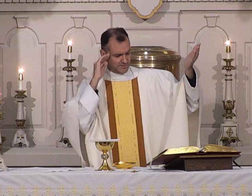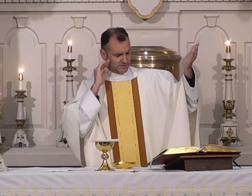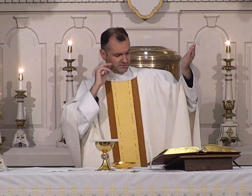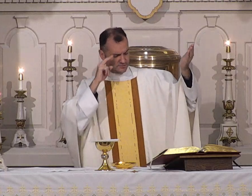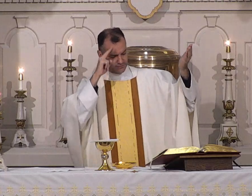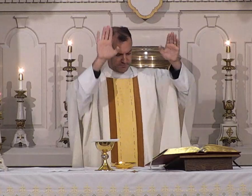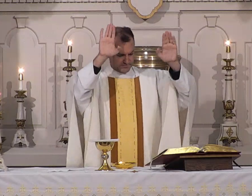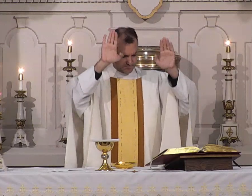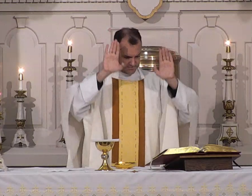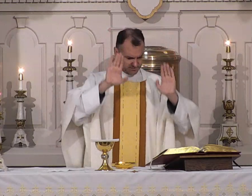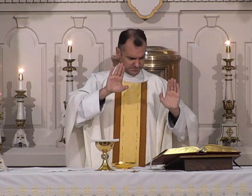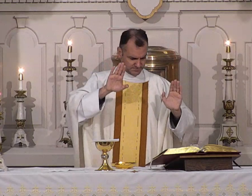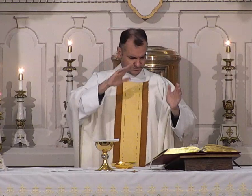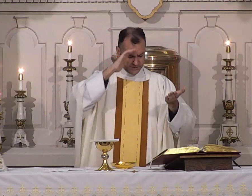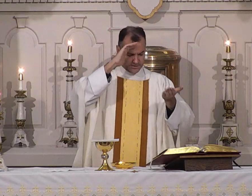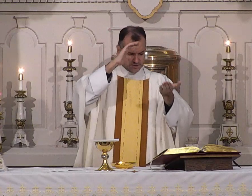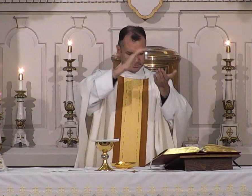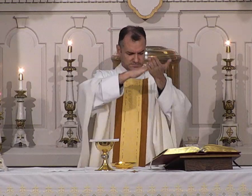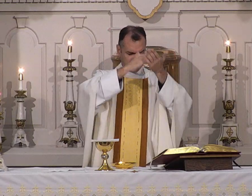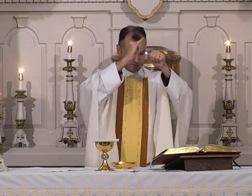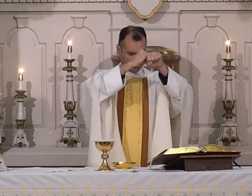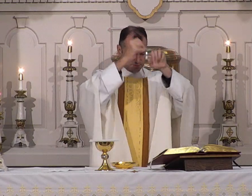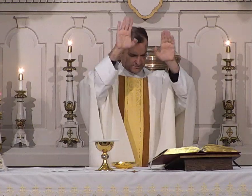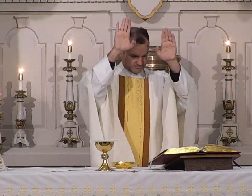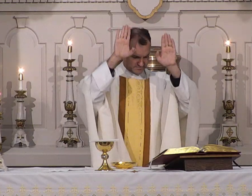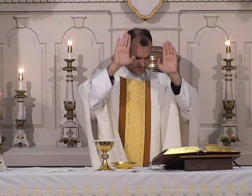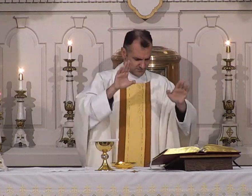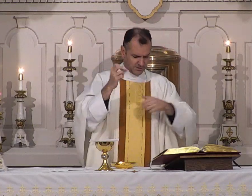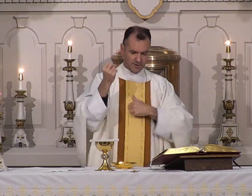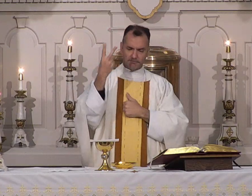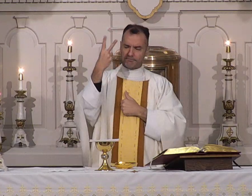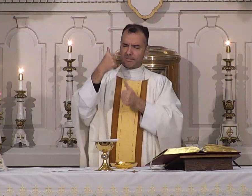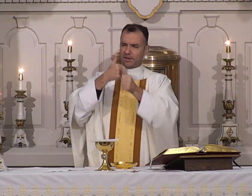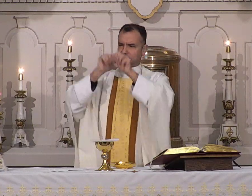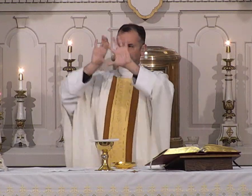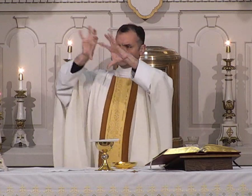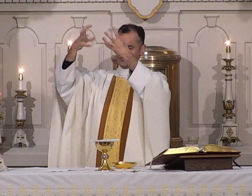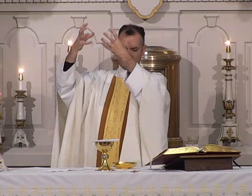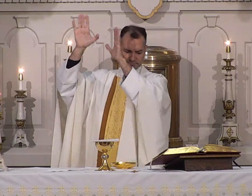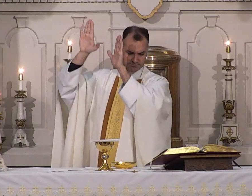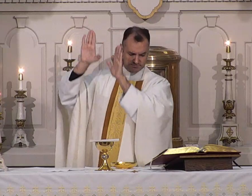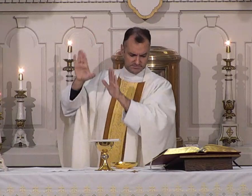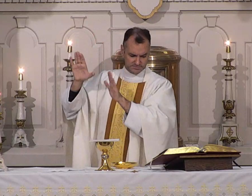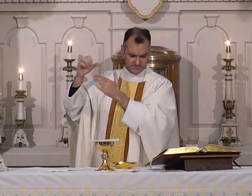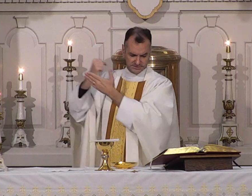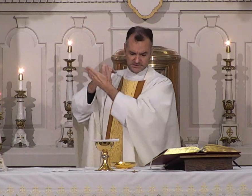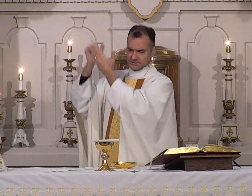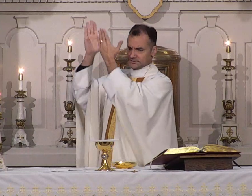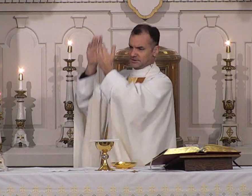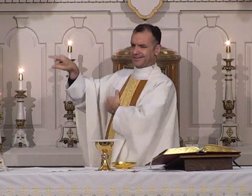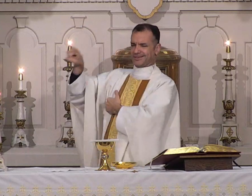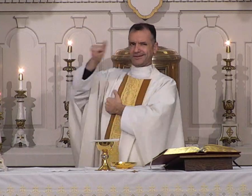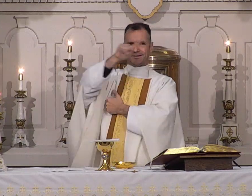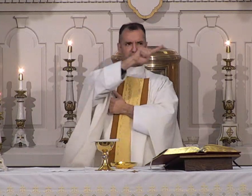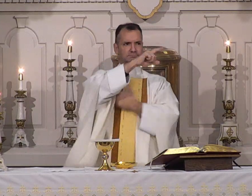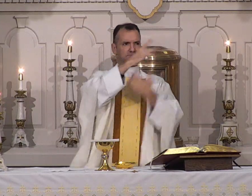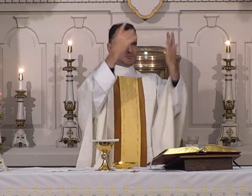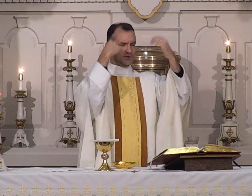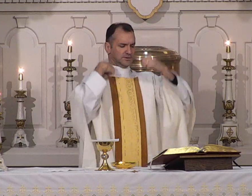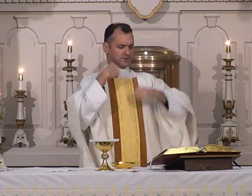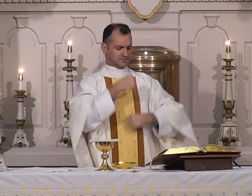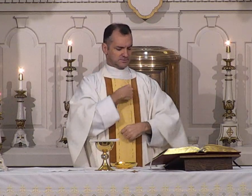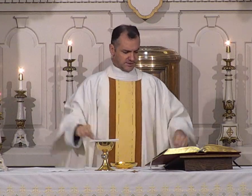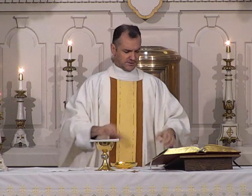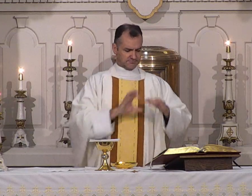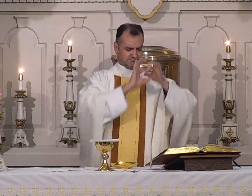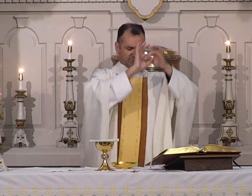of God, with Blessed Joseph, her spouse, with the blessed apostles, and all the saints who have pleased you throughout the ages, we